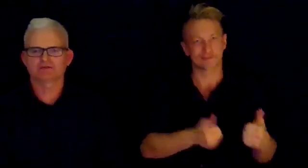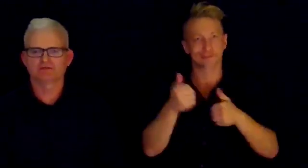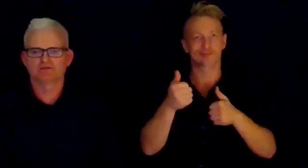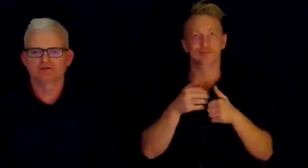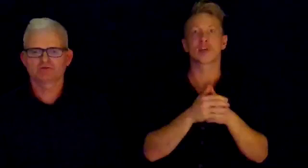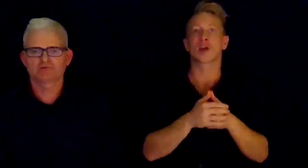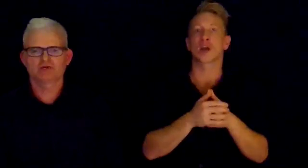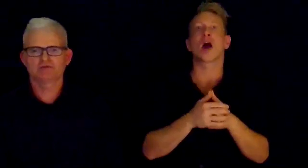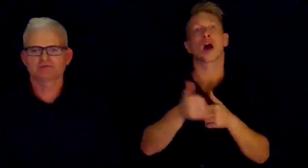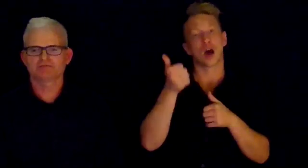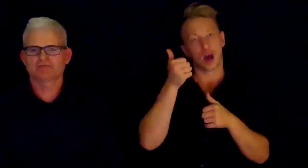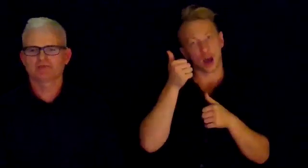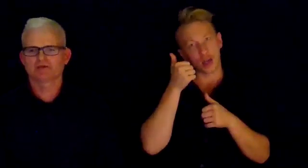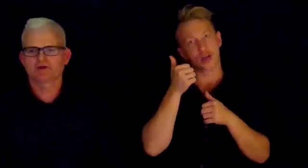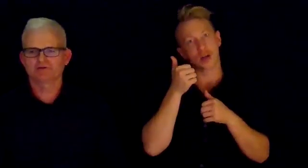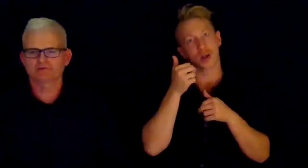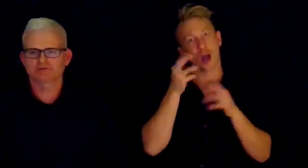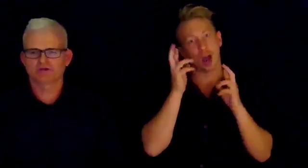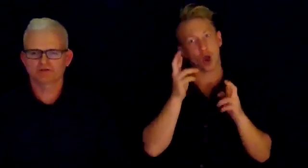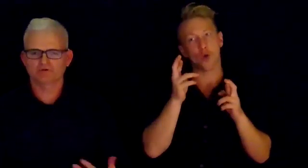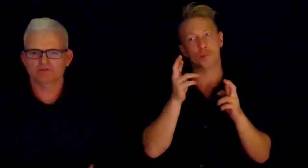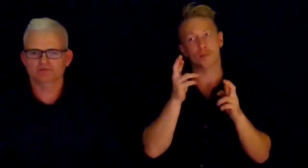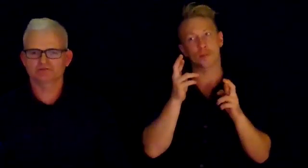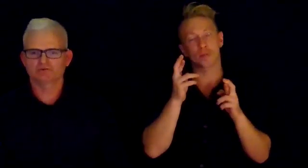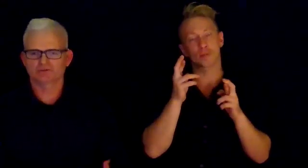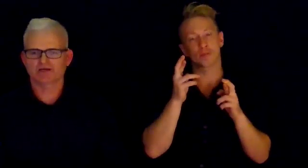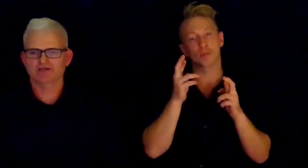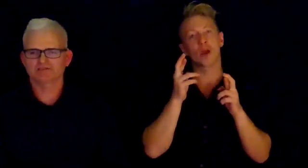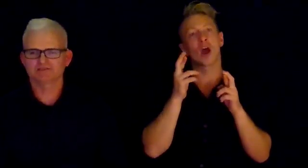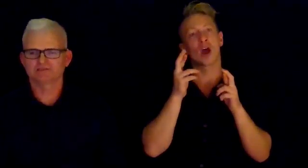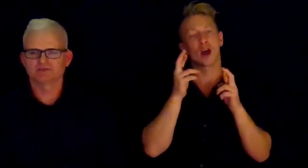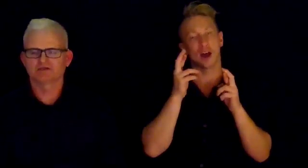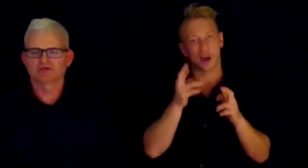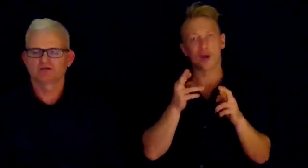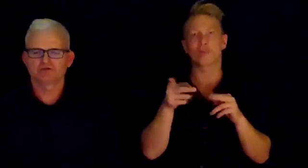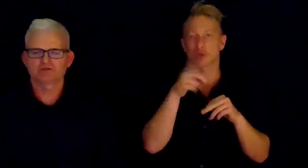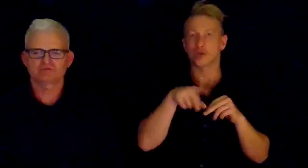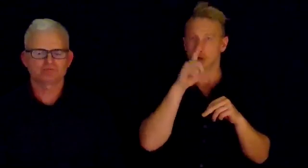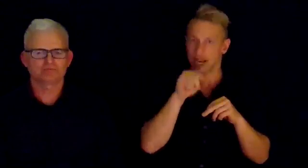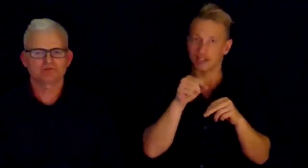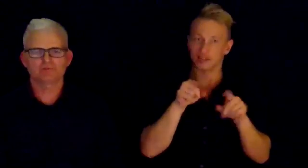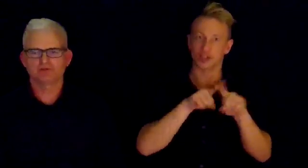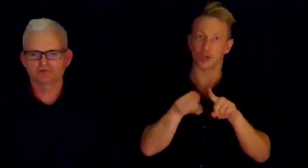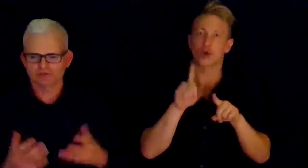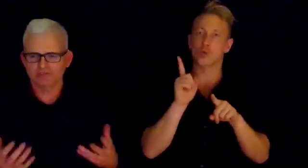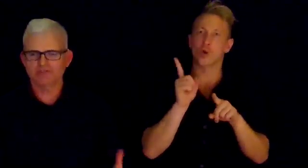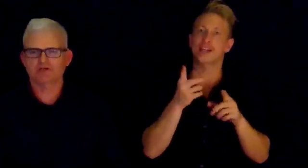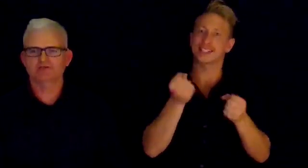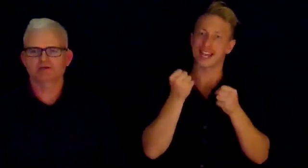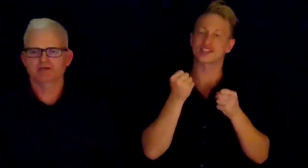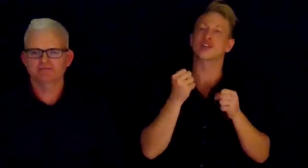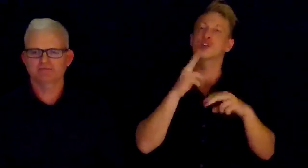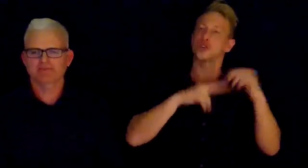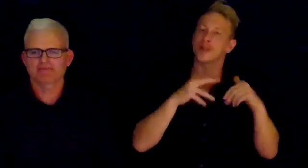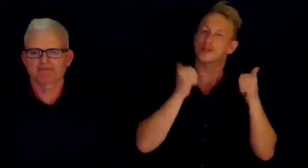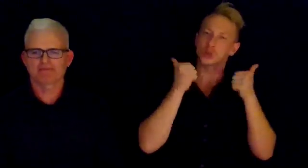like to maybe learn what it takes to build an